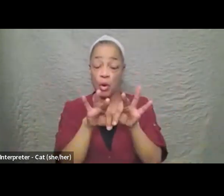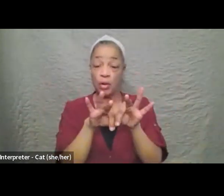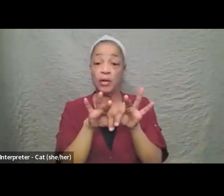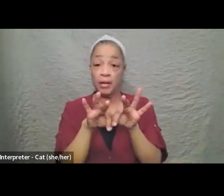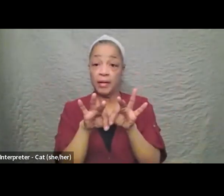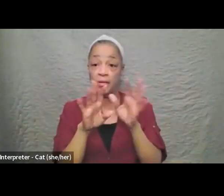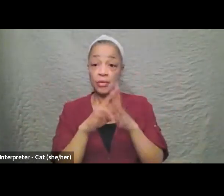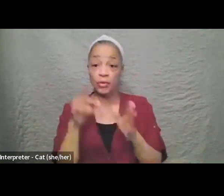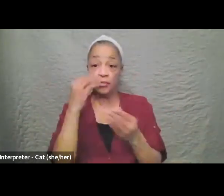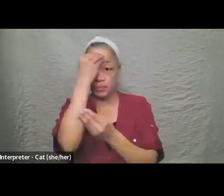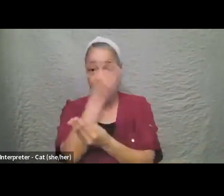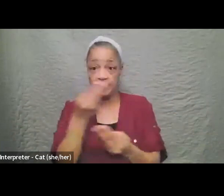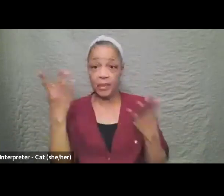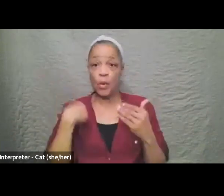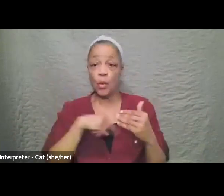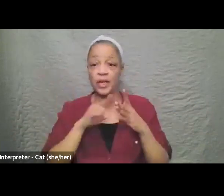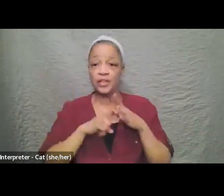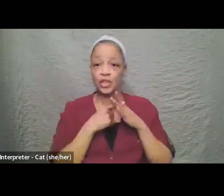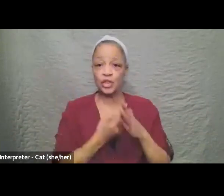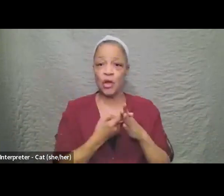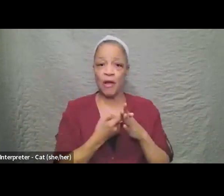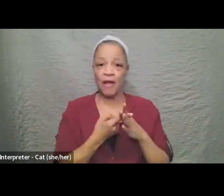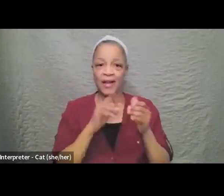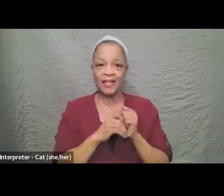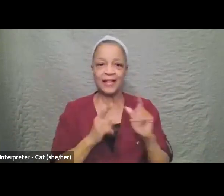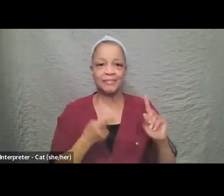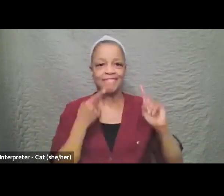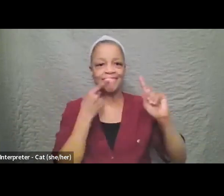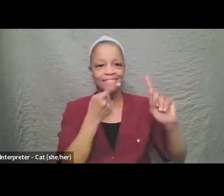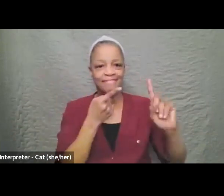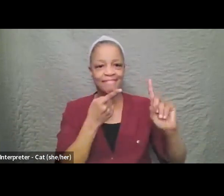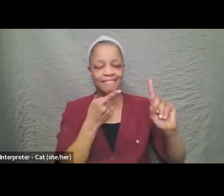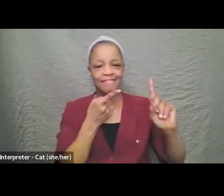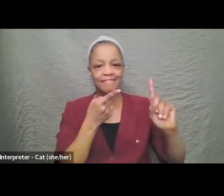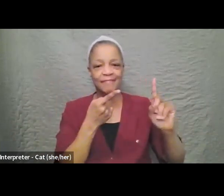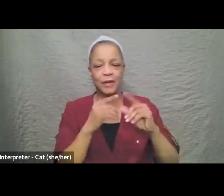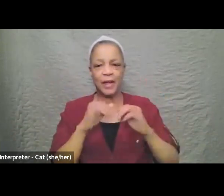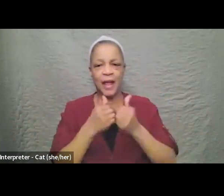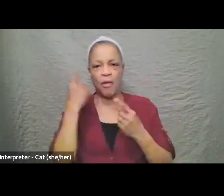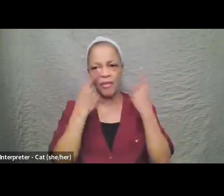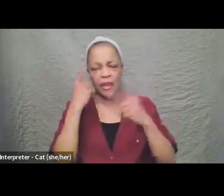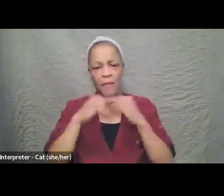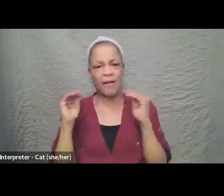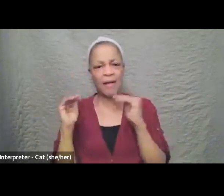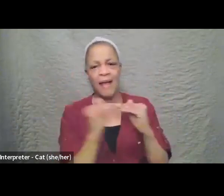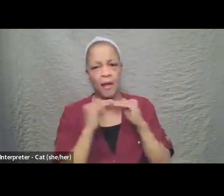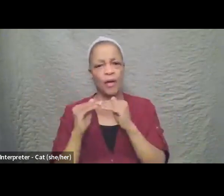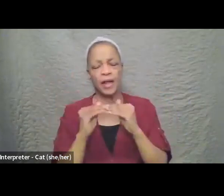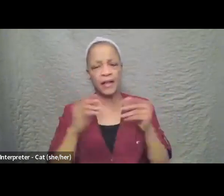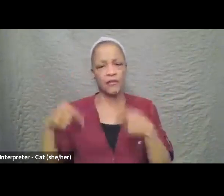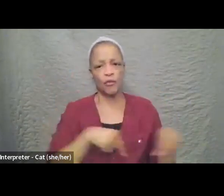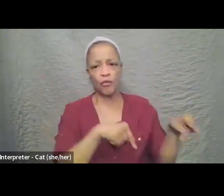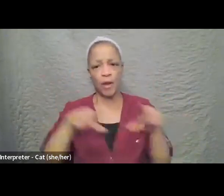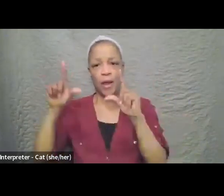to note that we do start this endeavor by thinking about an equity framework that can